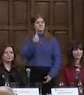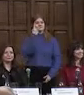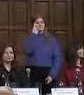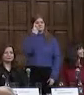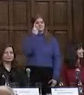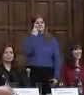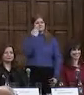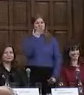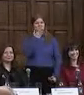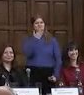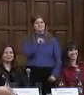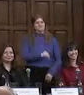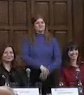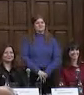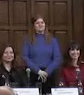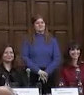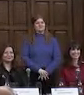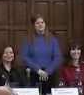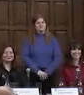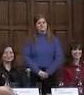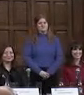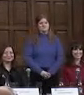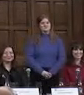$159 recommendations.